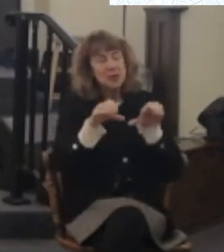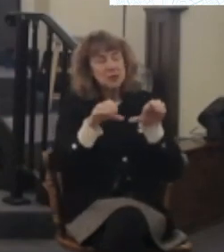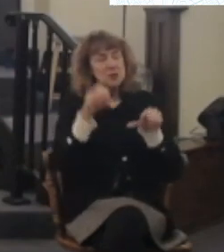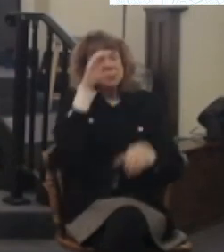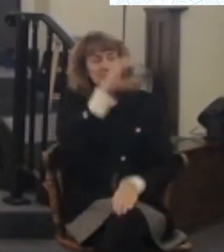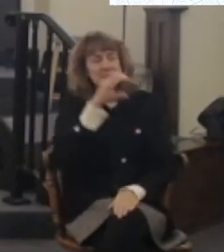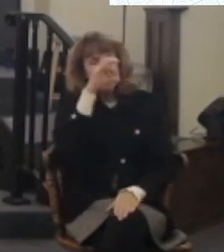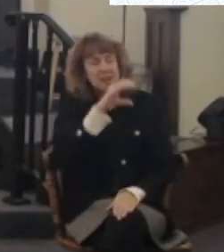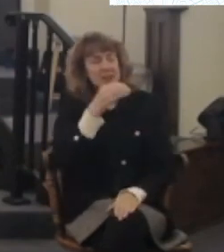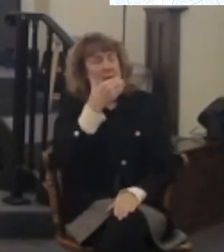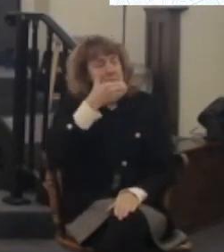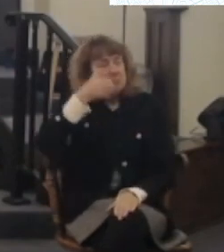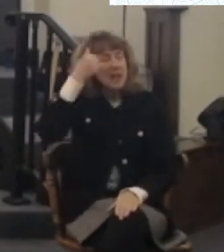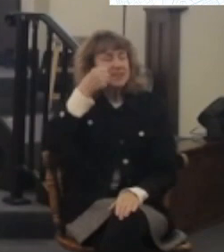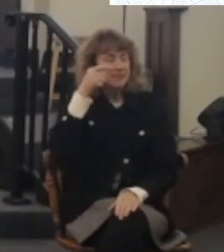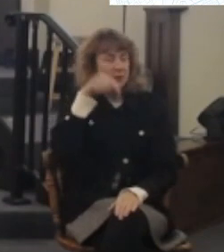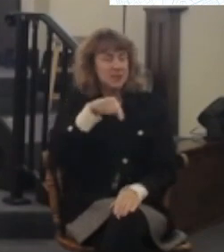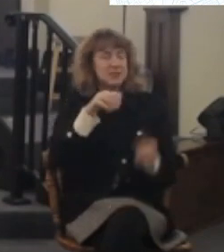community.